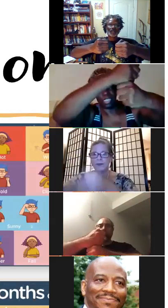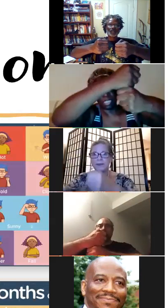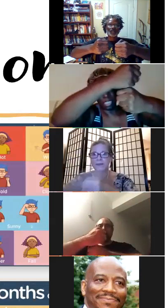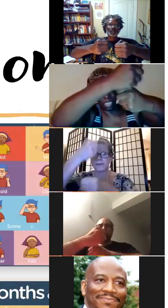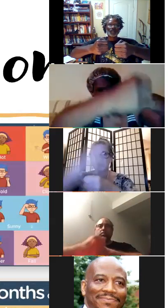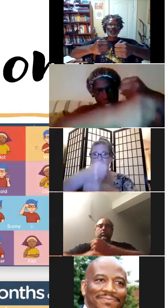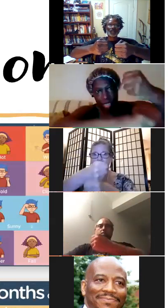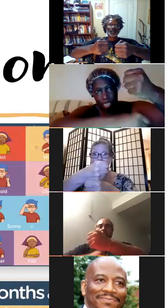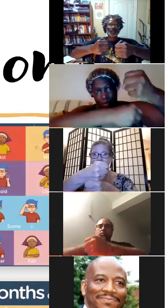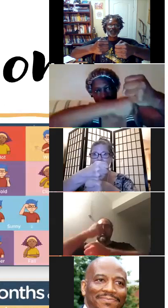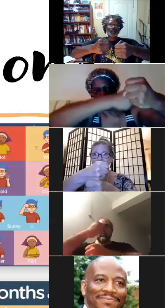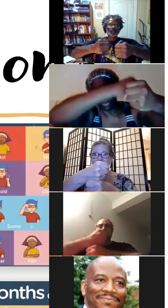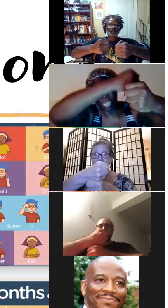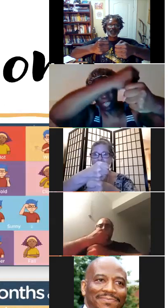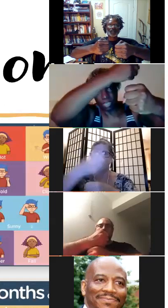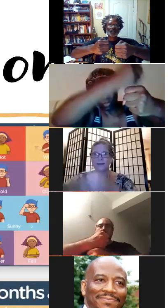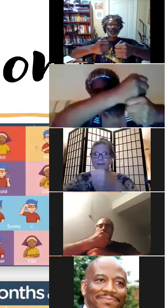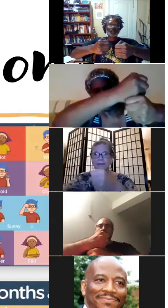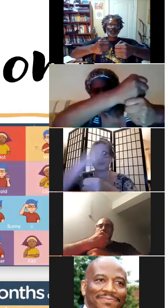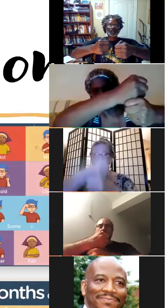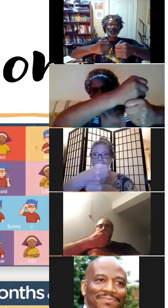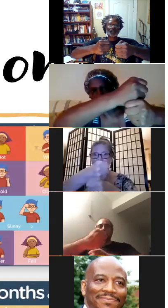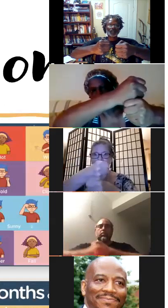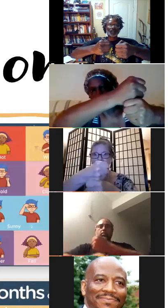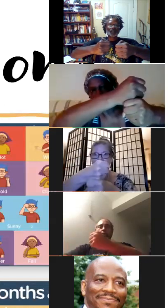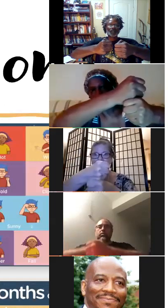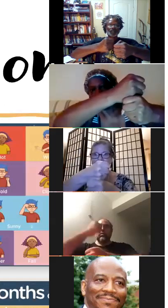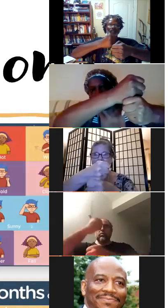Okay. Circle around it for a full year.